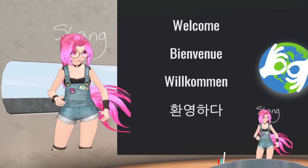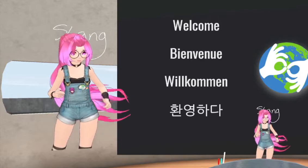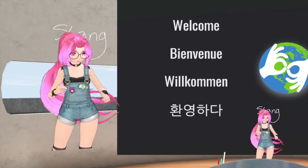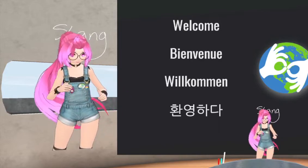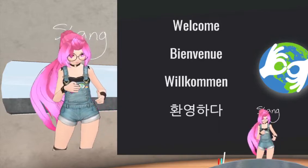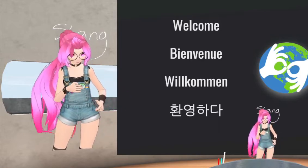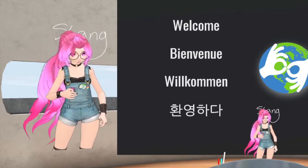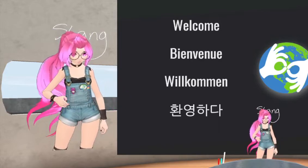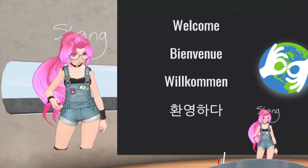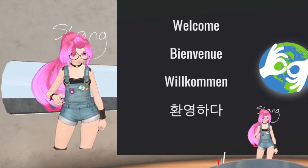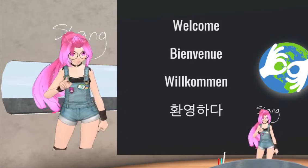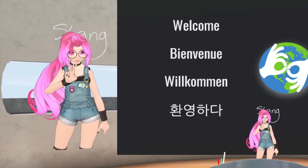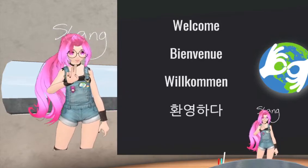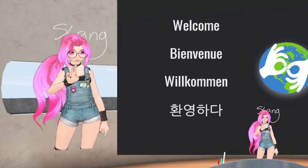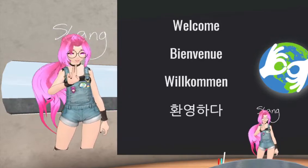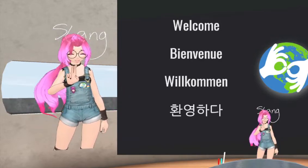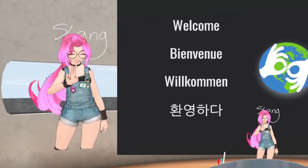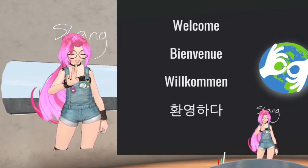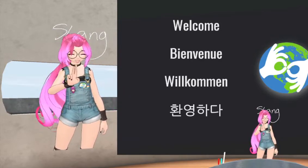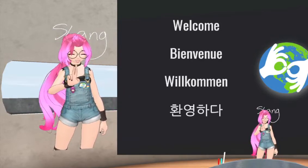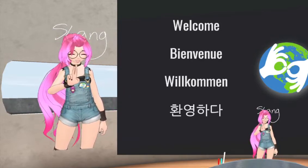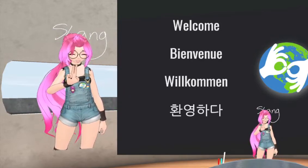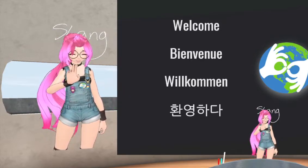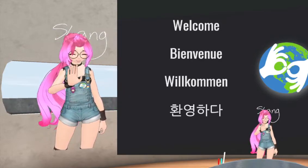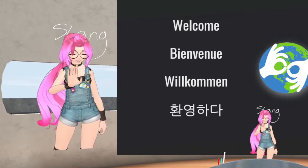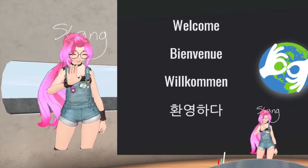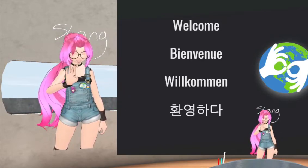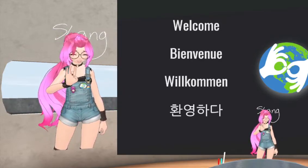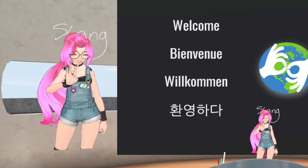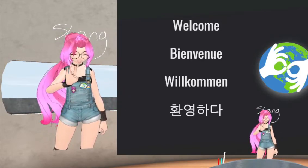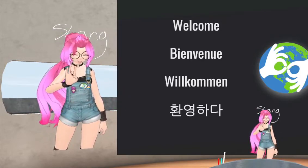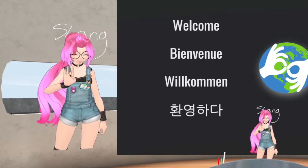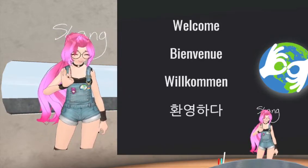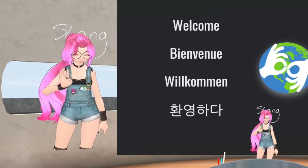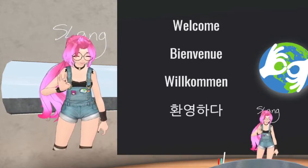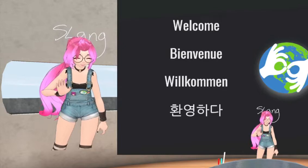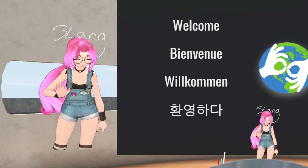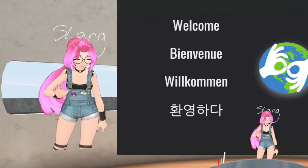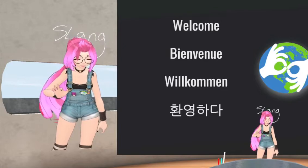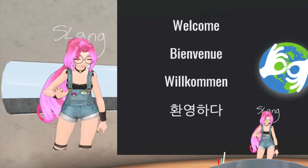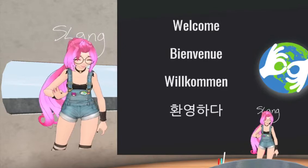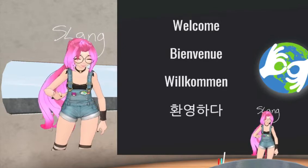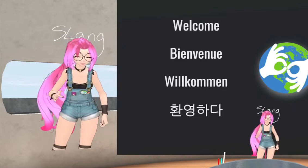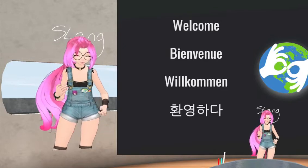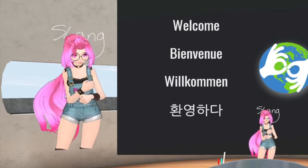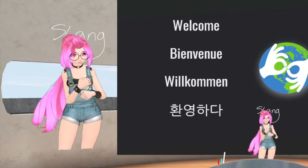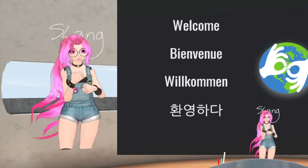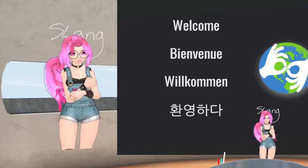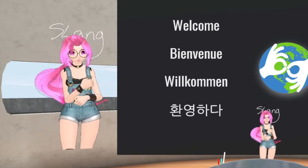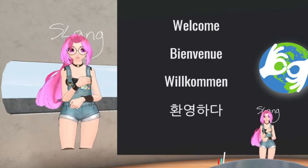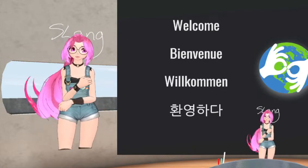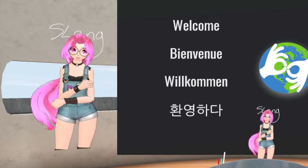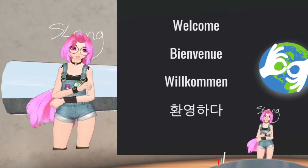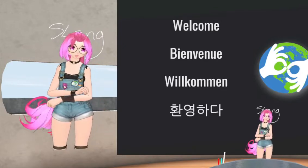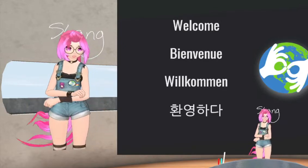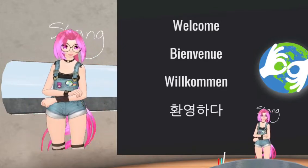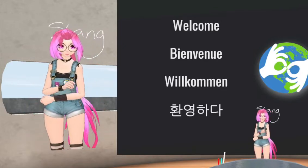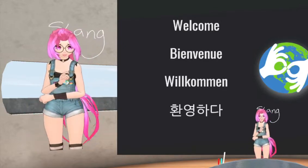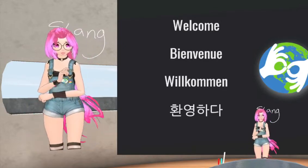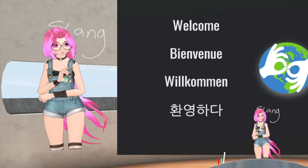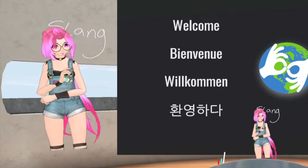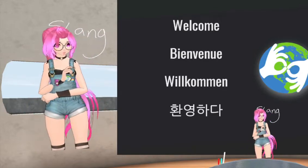when you don't understand. If it's going over your head, tell them. Like, they would much rather have you be honest and say, I'm actually